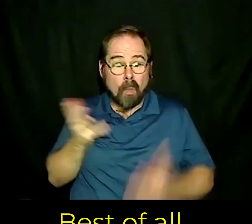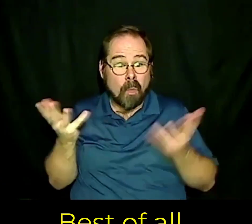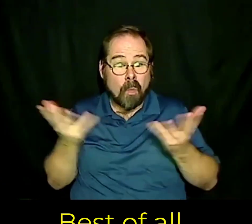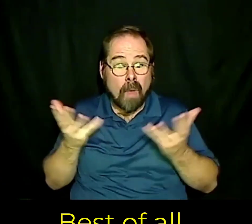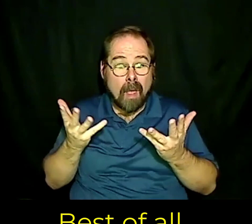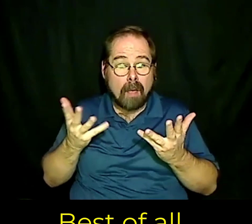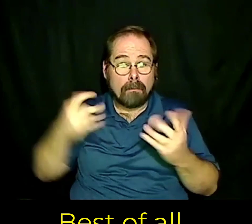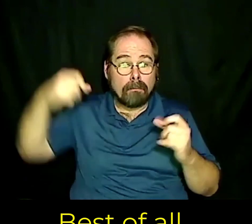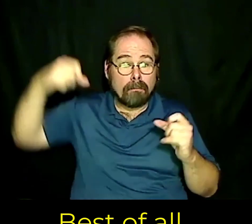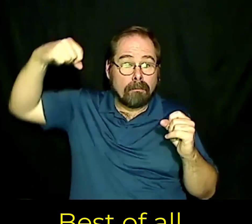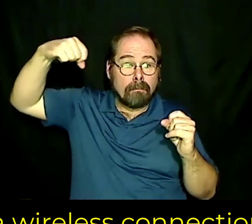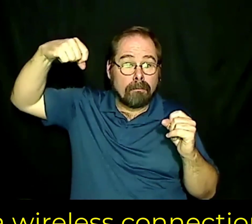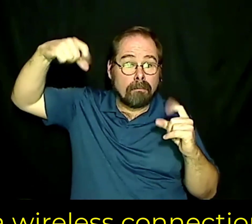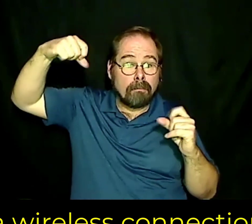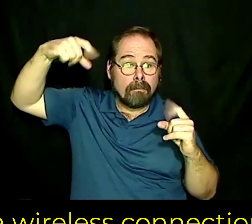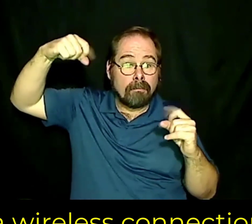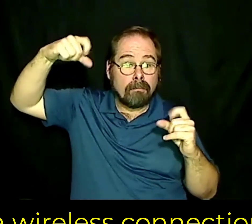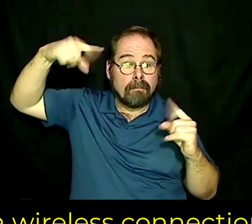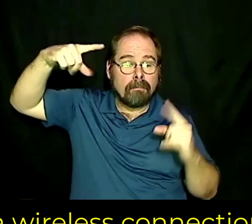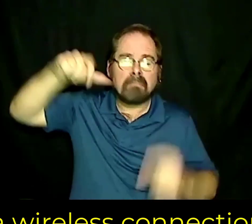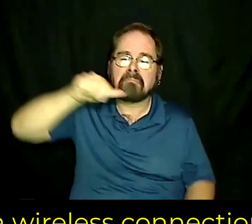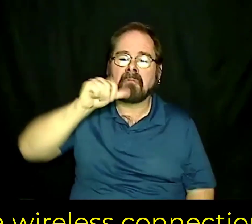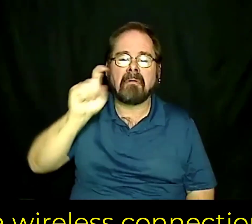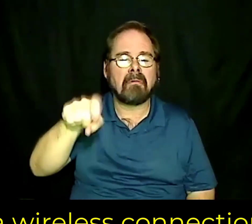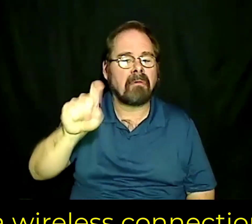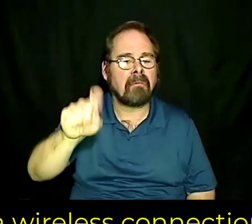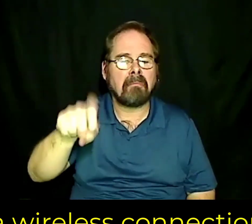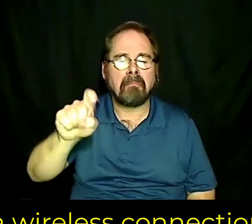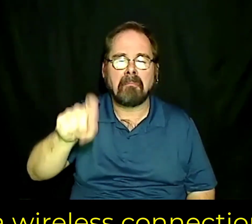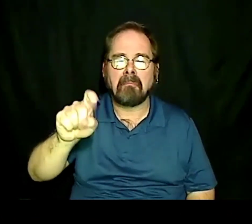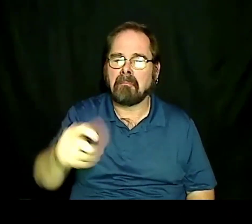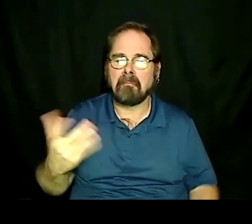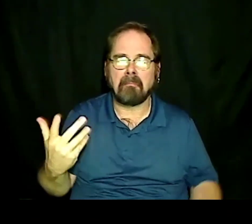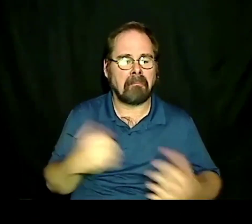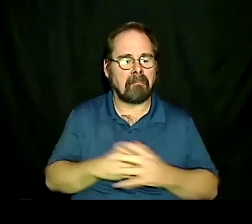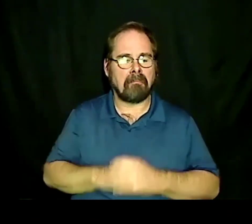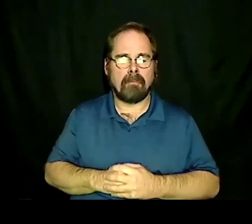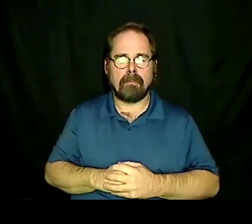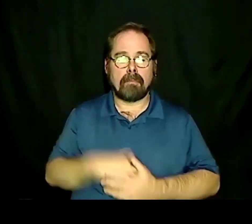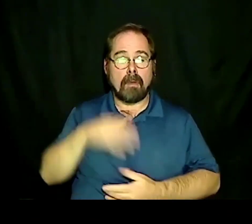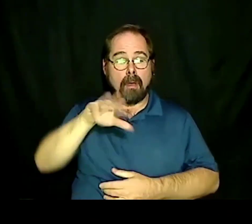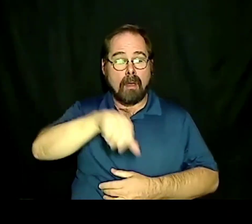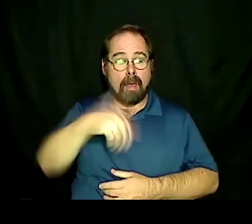This app is neat because it doesn't require a wireless connection to operate.